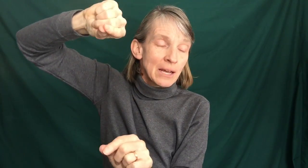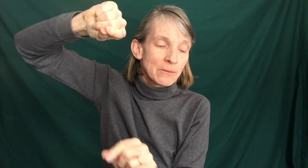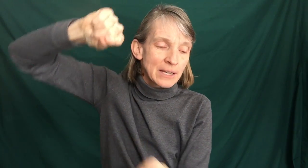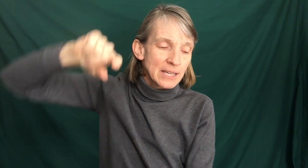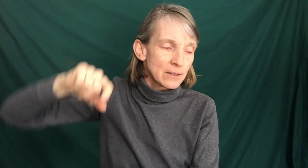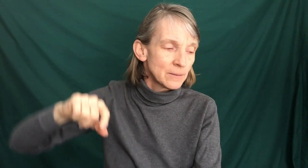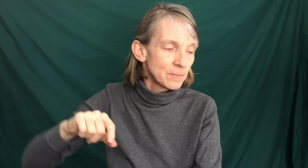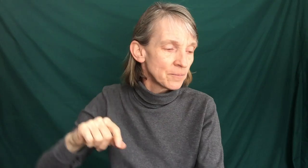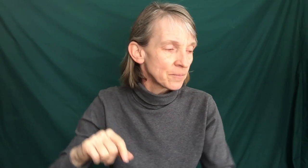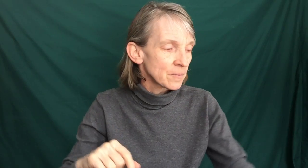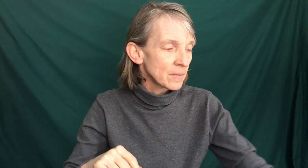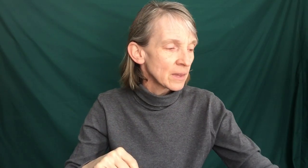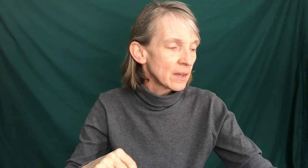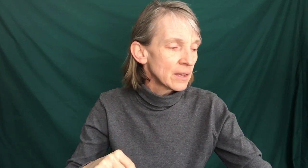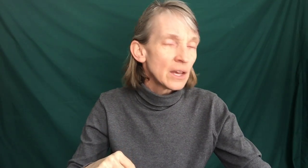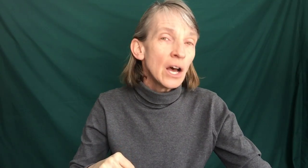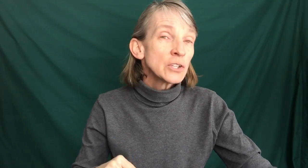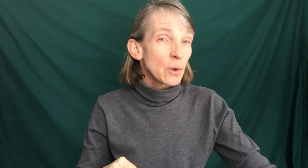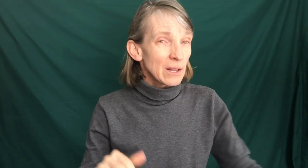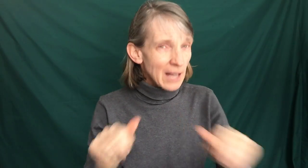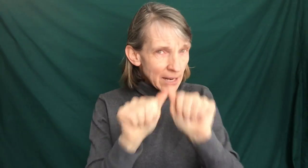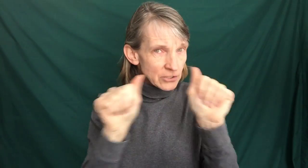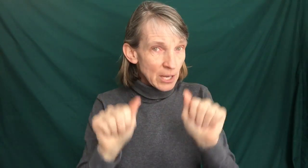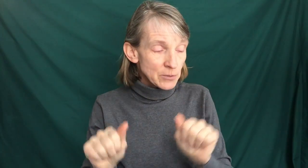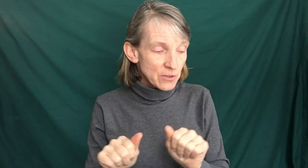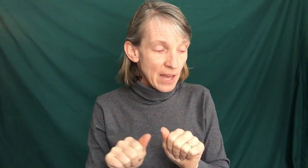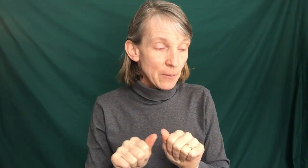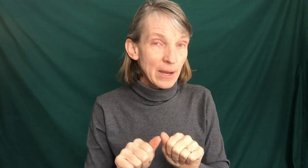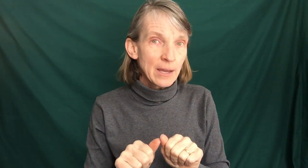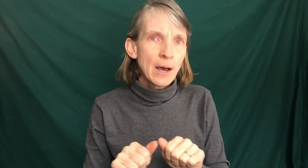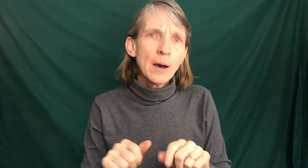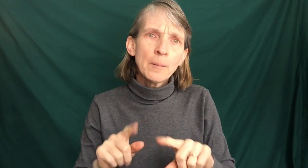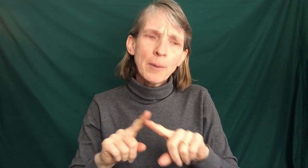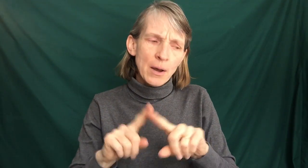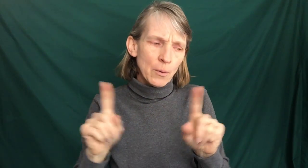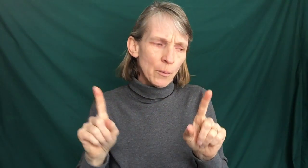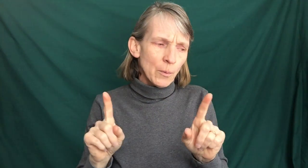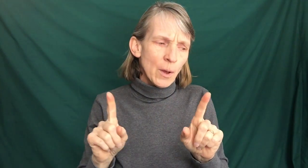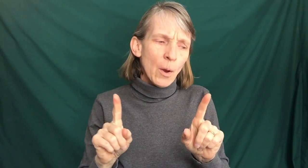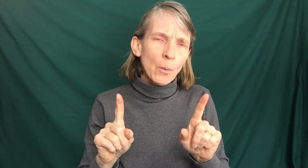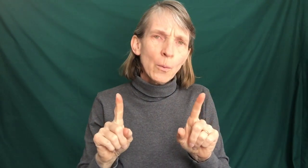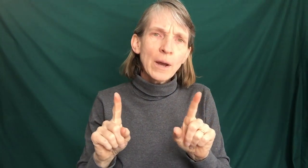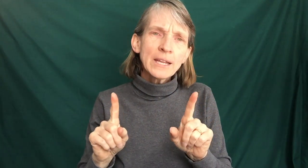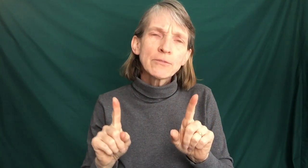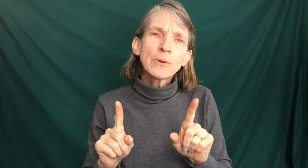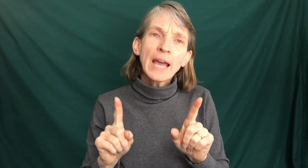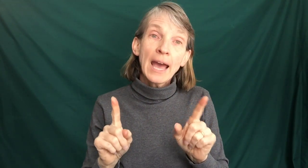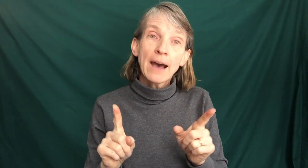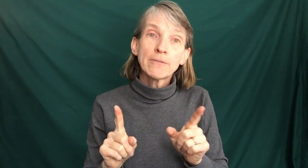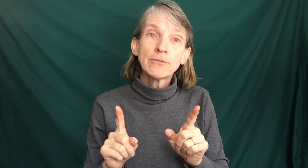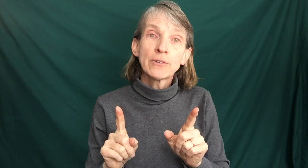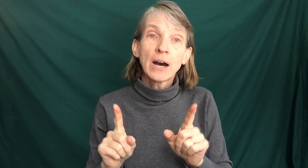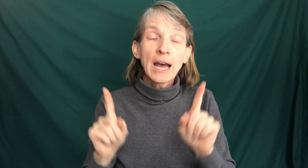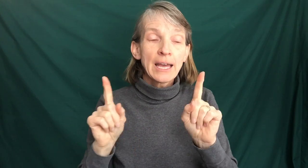down rectangle. So a lot of shapes are that way, but what if we have